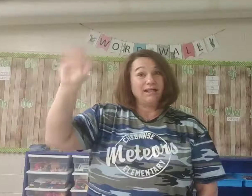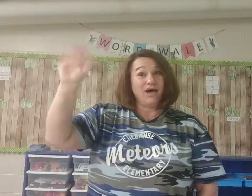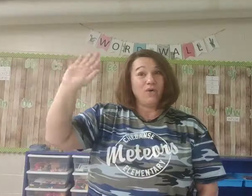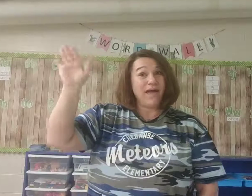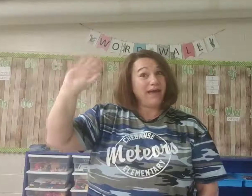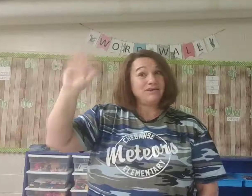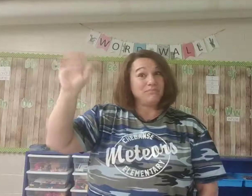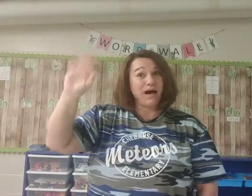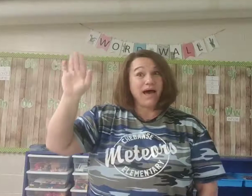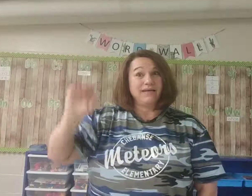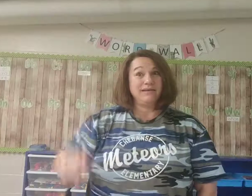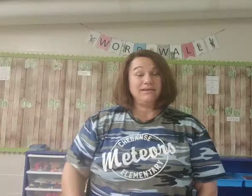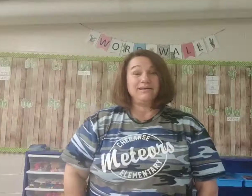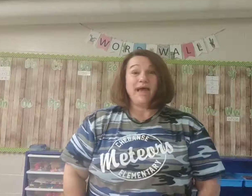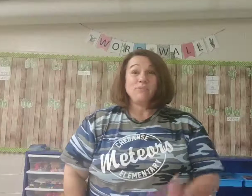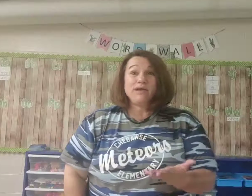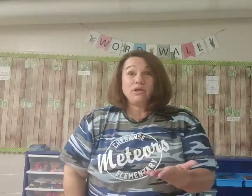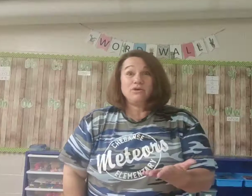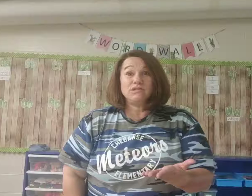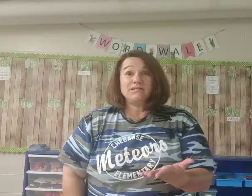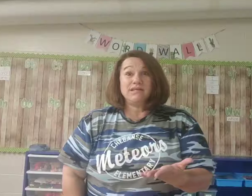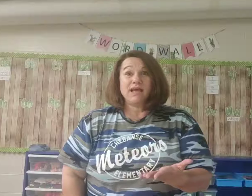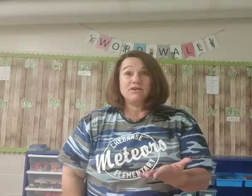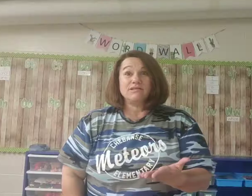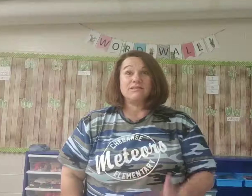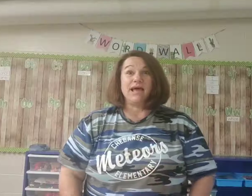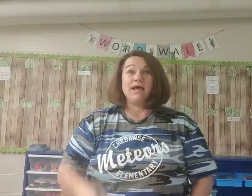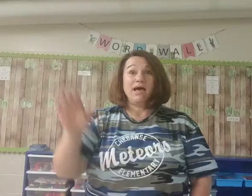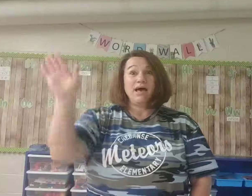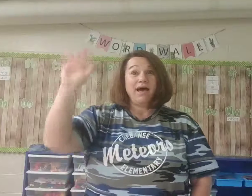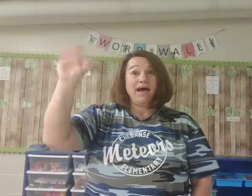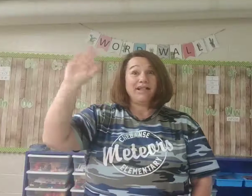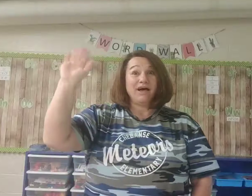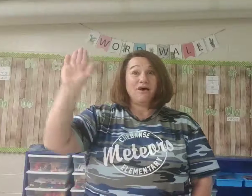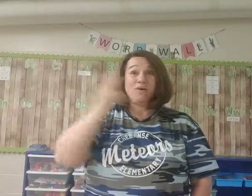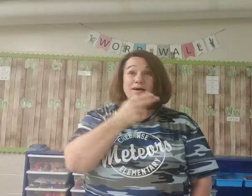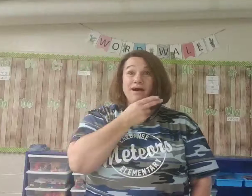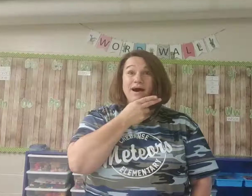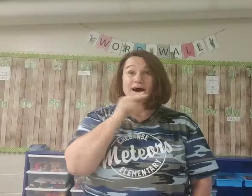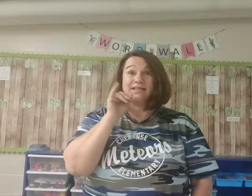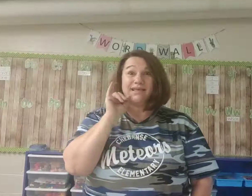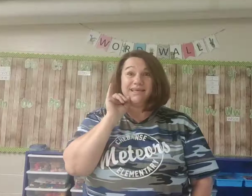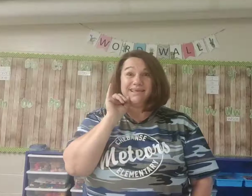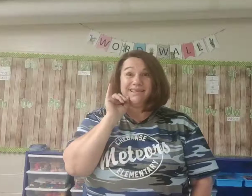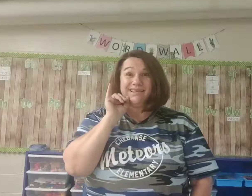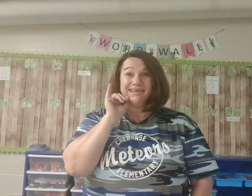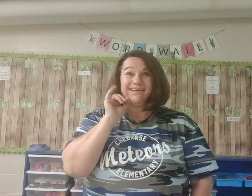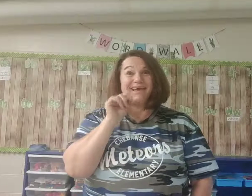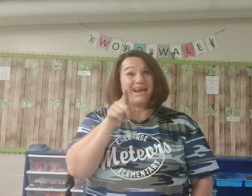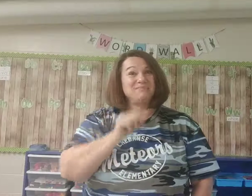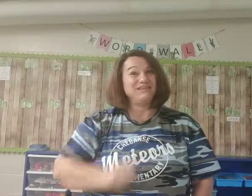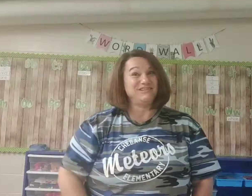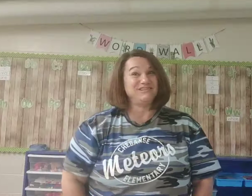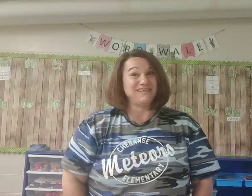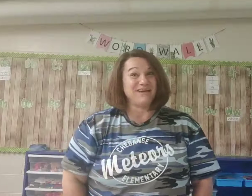hello and goodbye. And we can put those things together and say, hello, Holly. And I bet you she'll say it